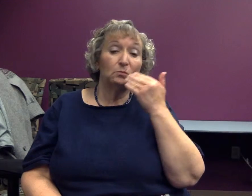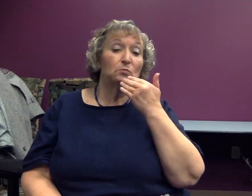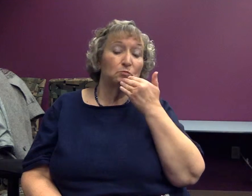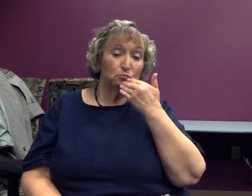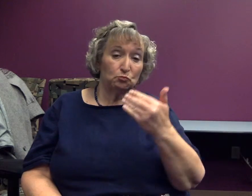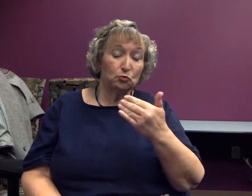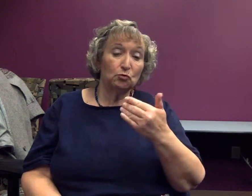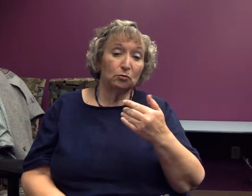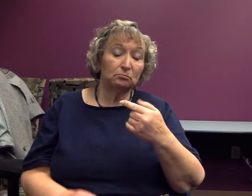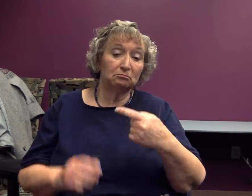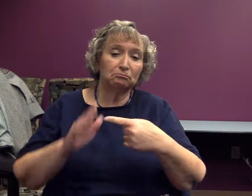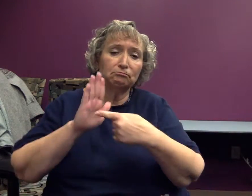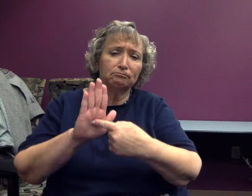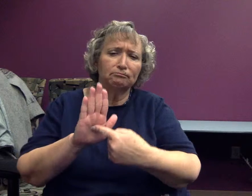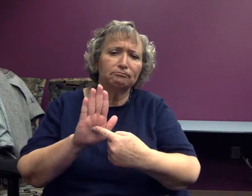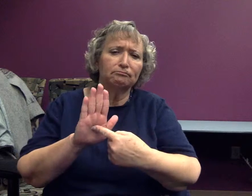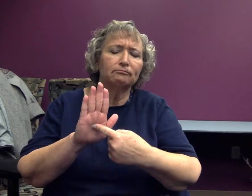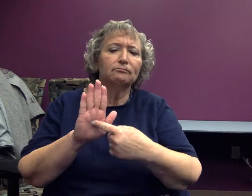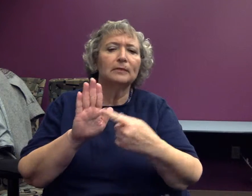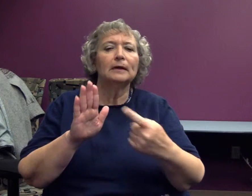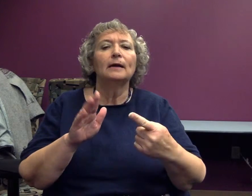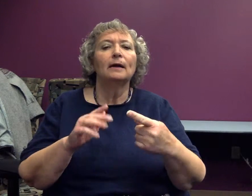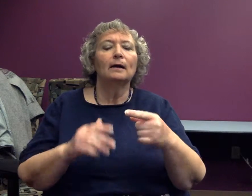Or some time when they've experienced what they thought was condensation?